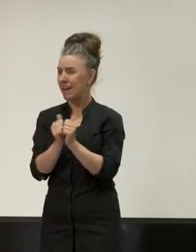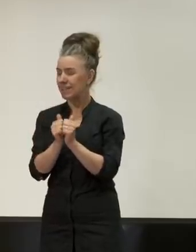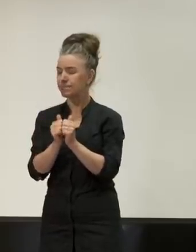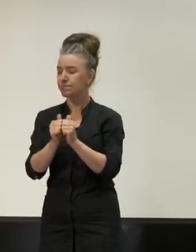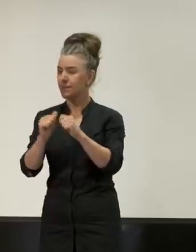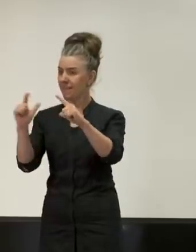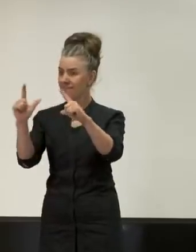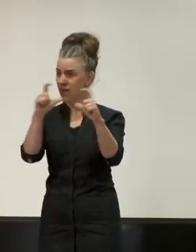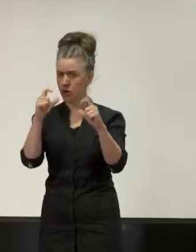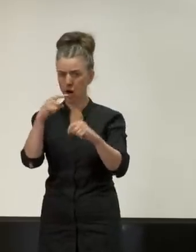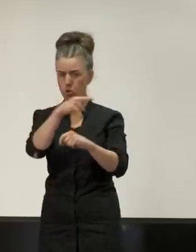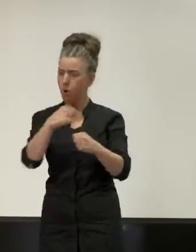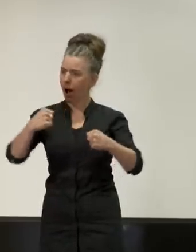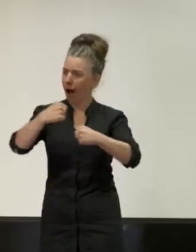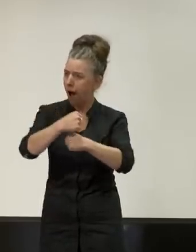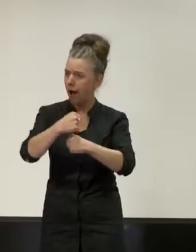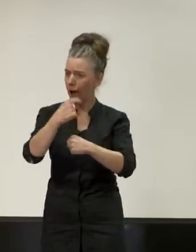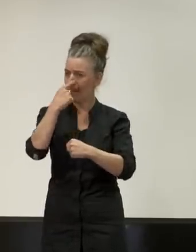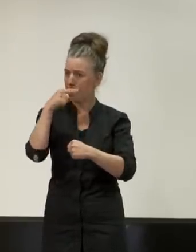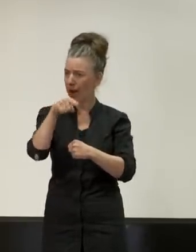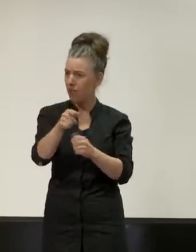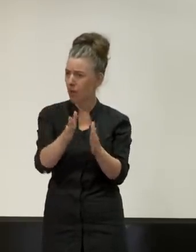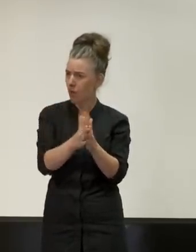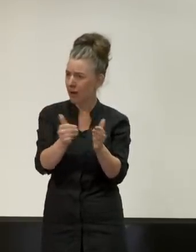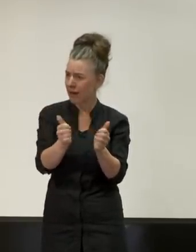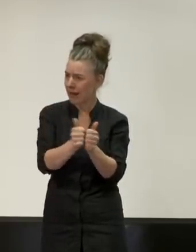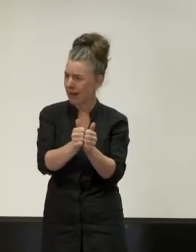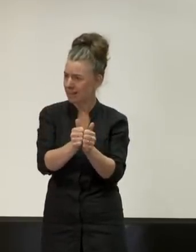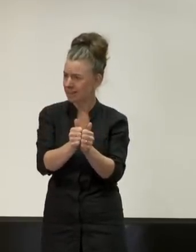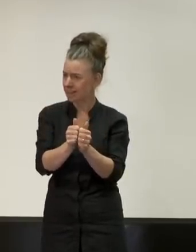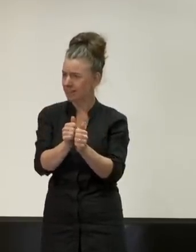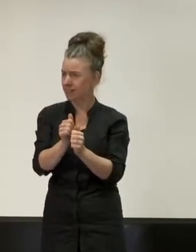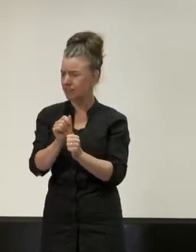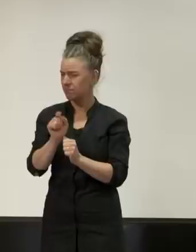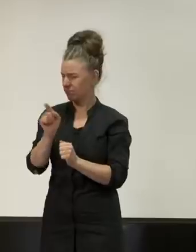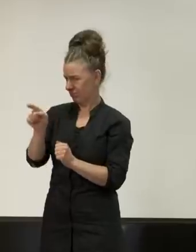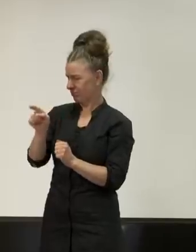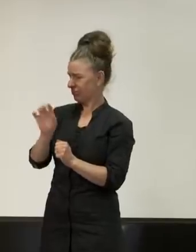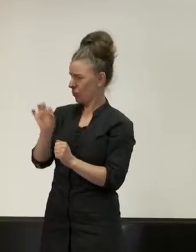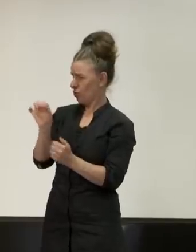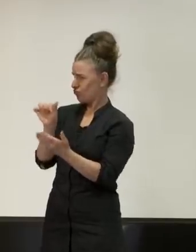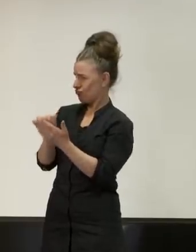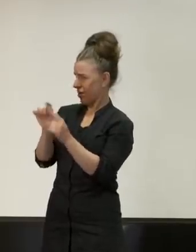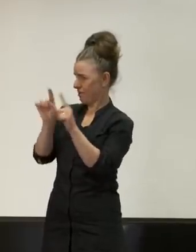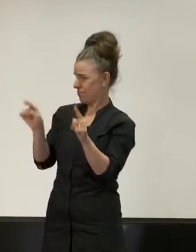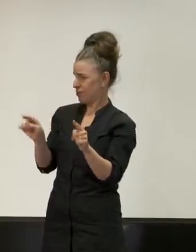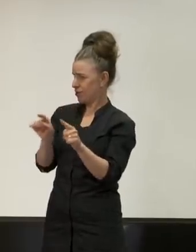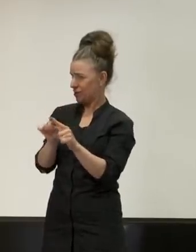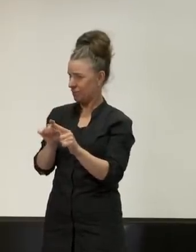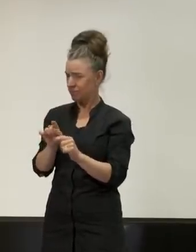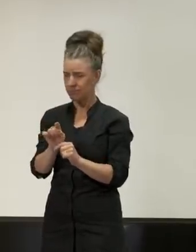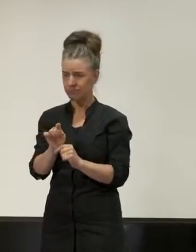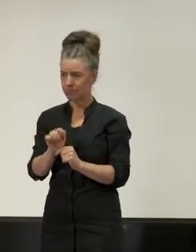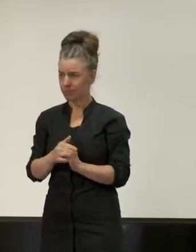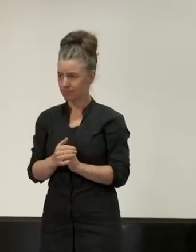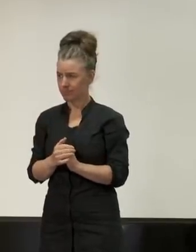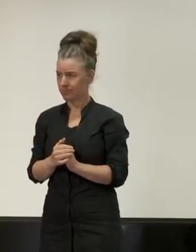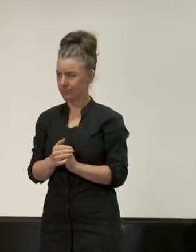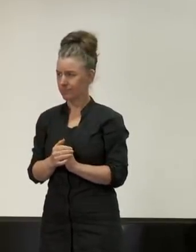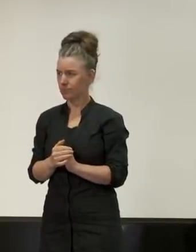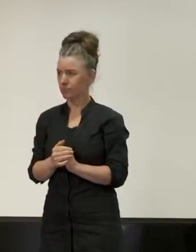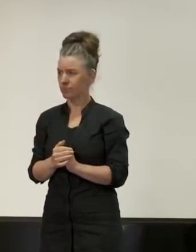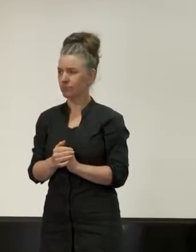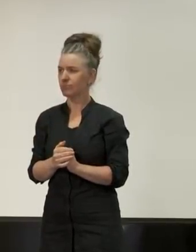embracing people in restaurants? I don't think that's a fair description. Description of I have not embraced. In fact, I've been in situations where I've